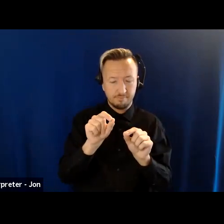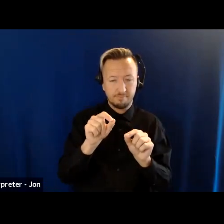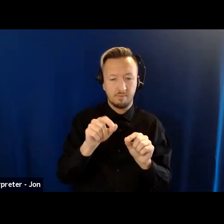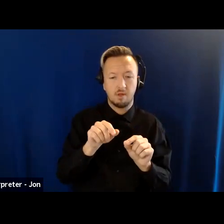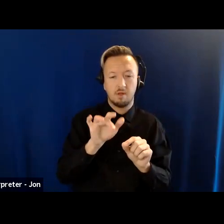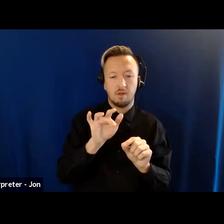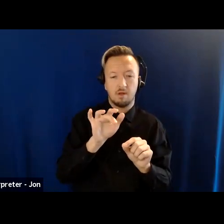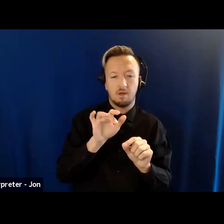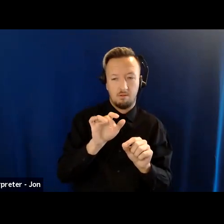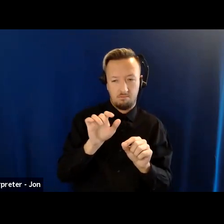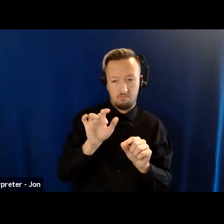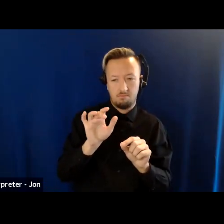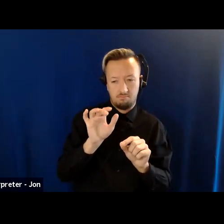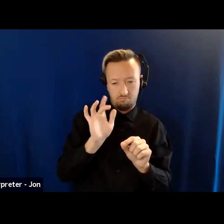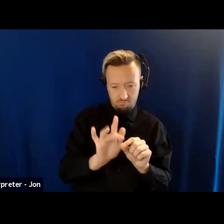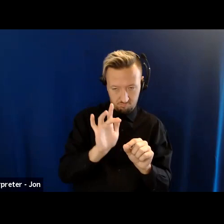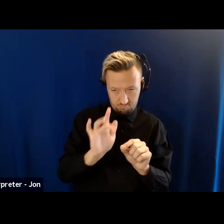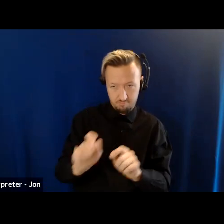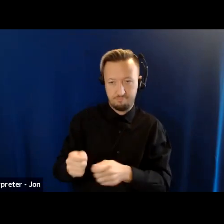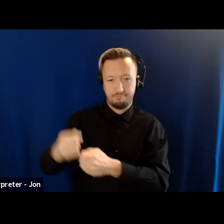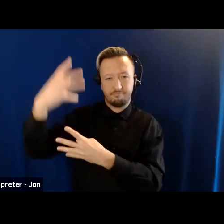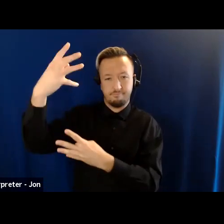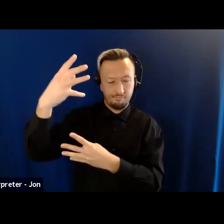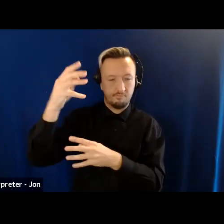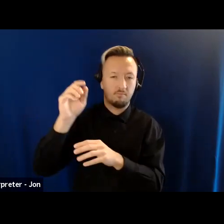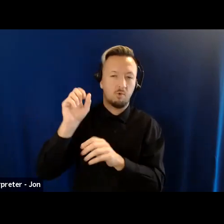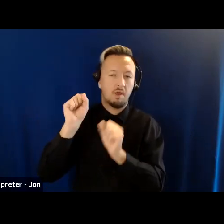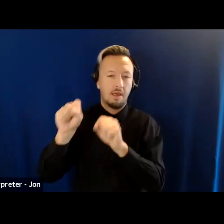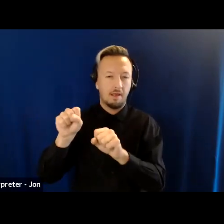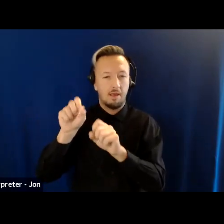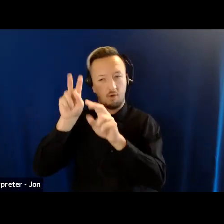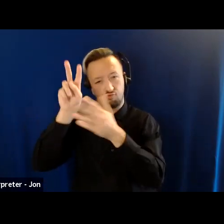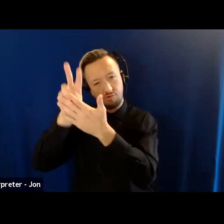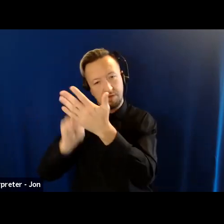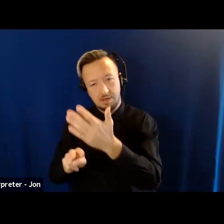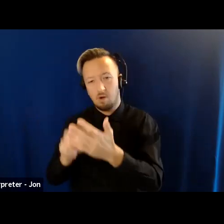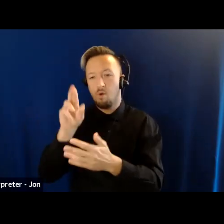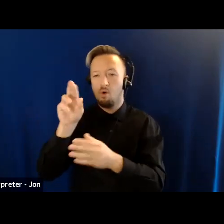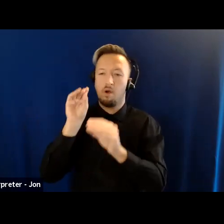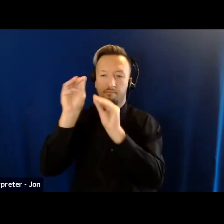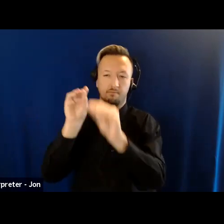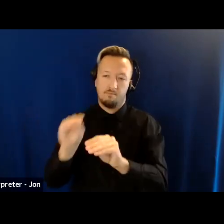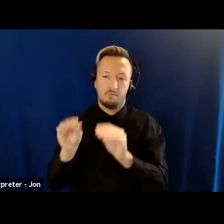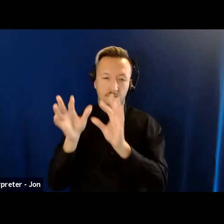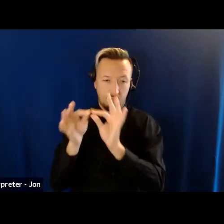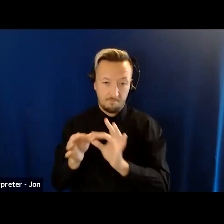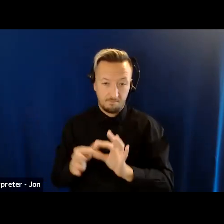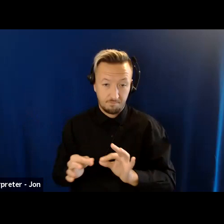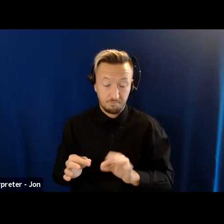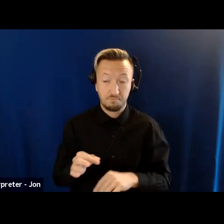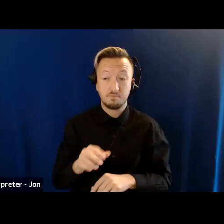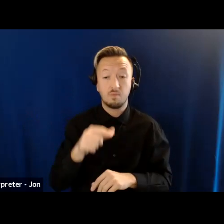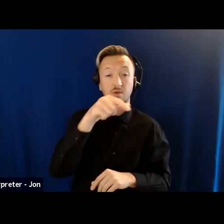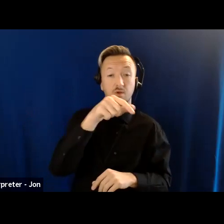allow you to follow along with the chat or add your comments. For Q&A